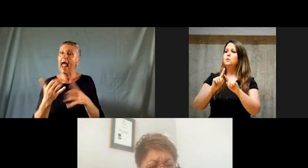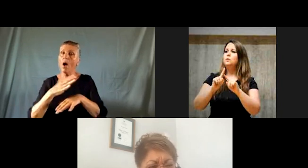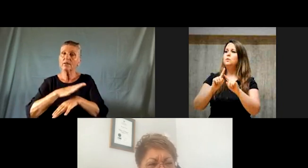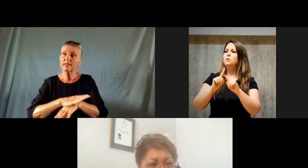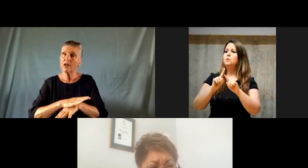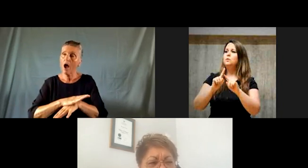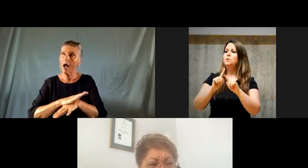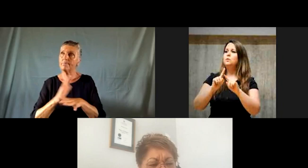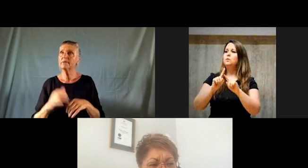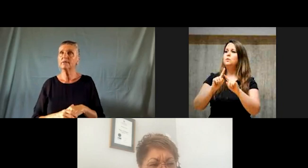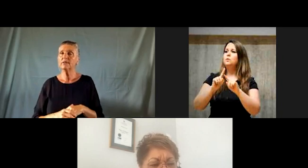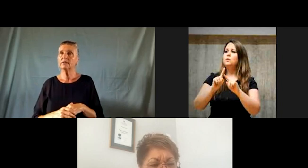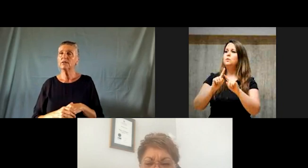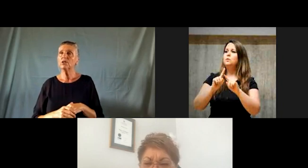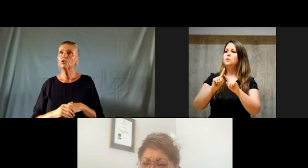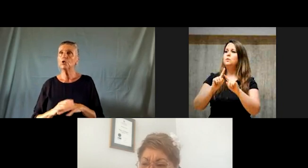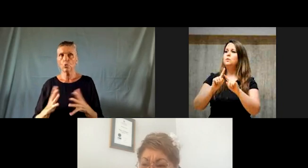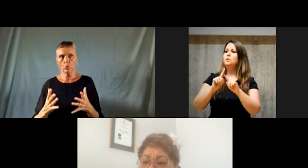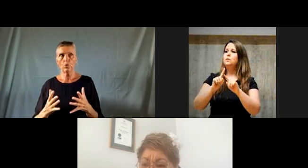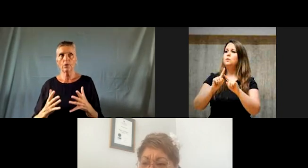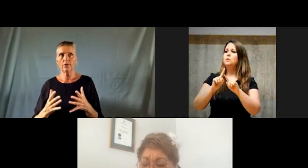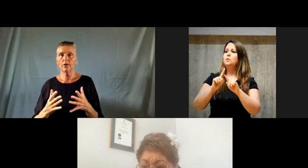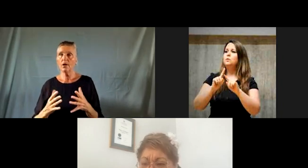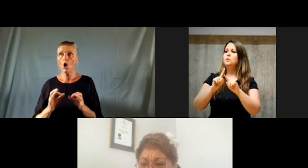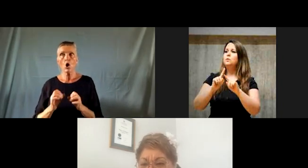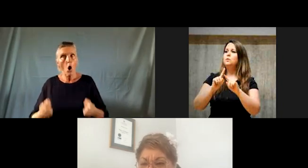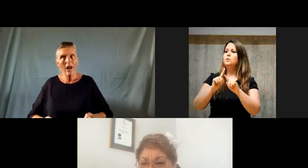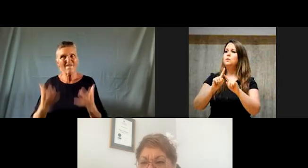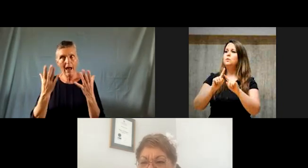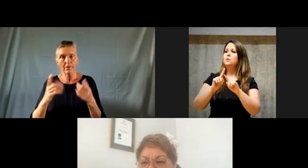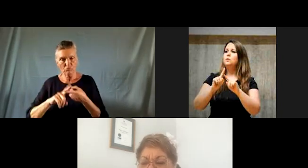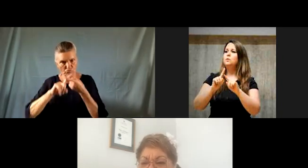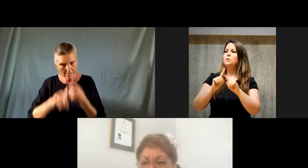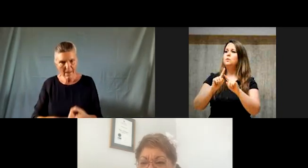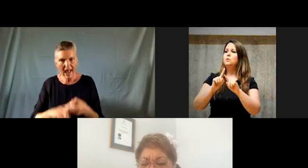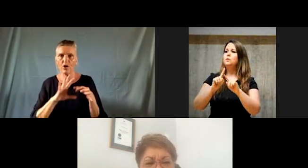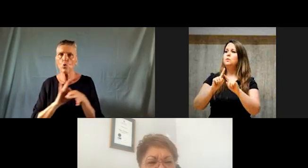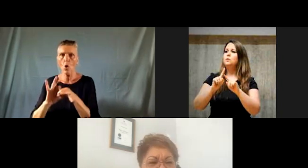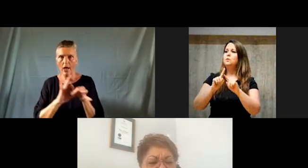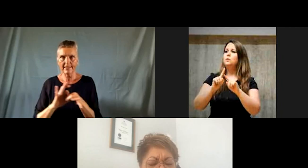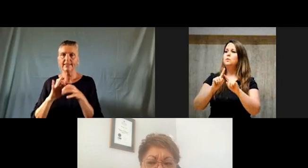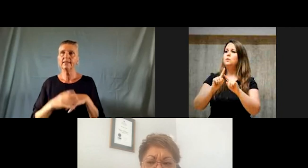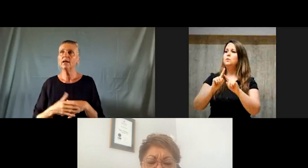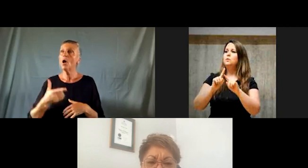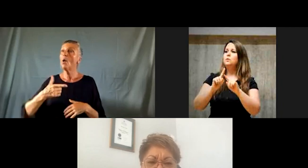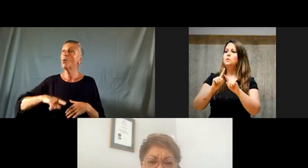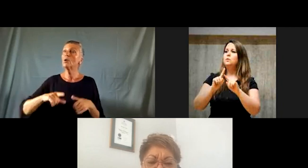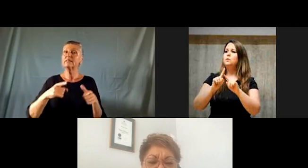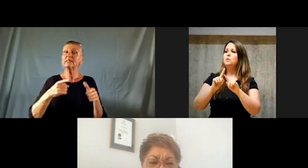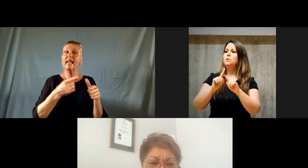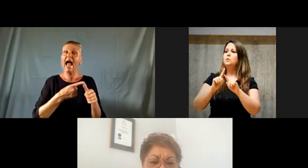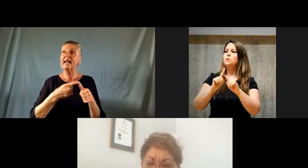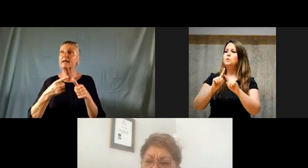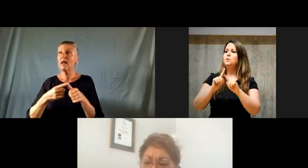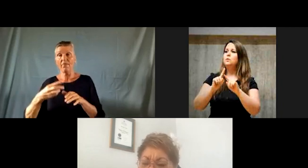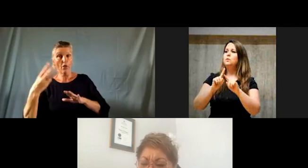stand up and remain united, because the 13 principles